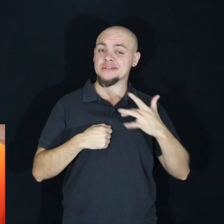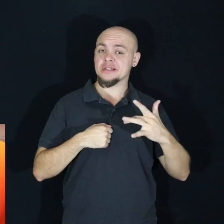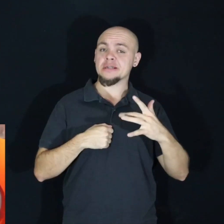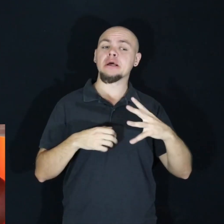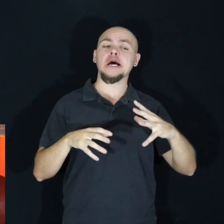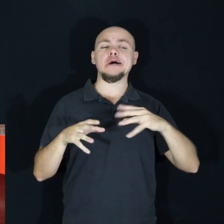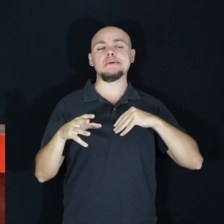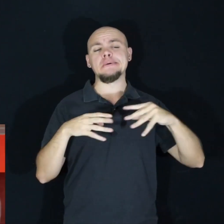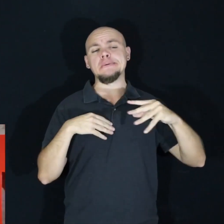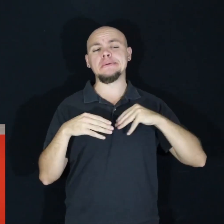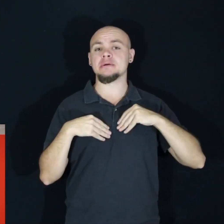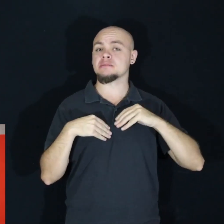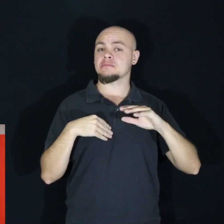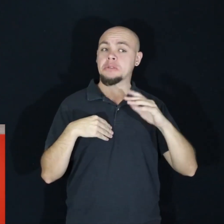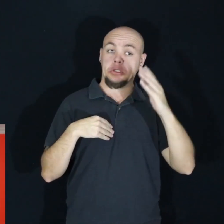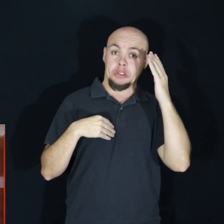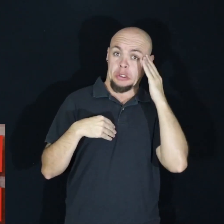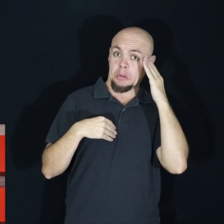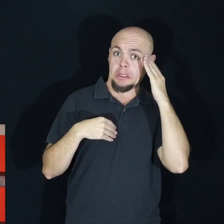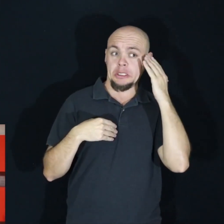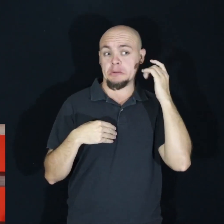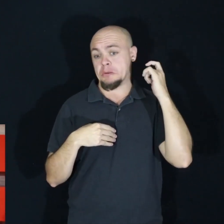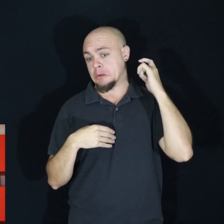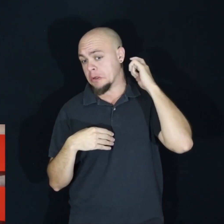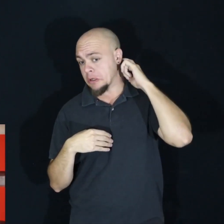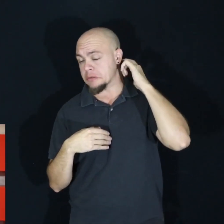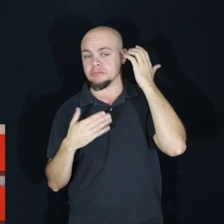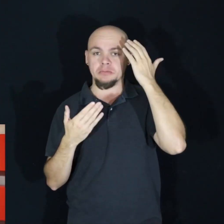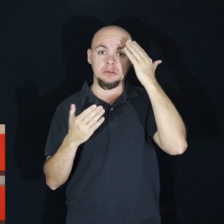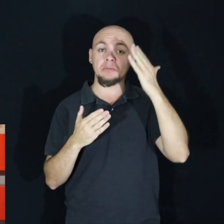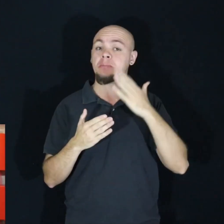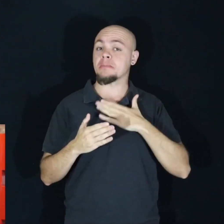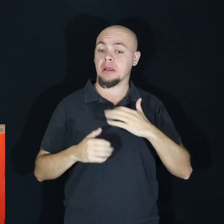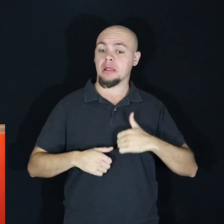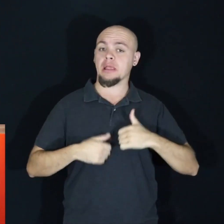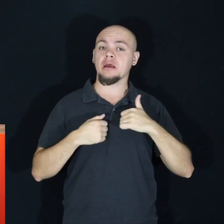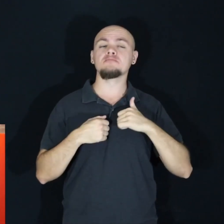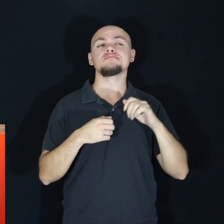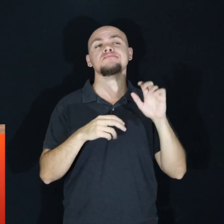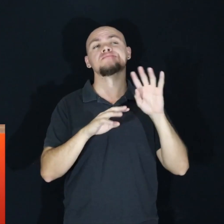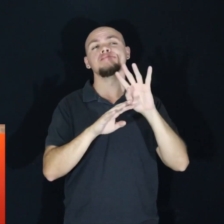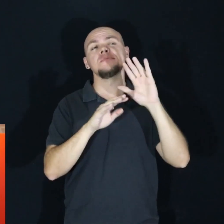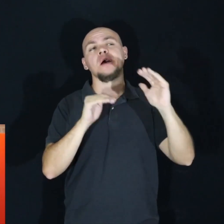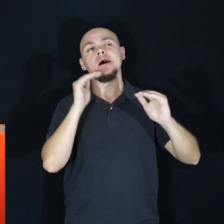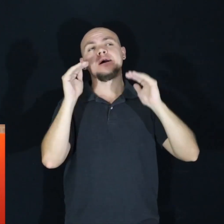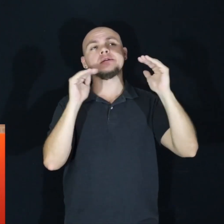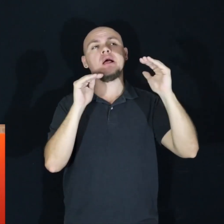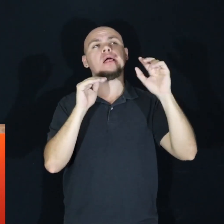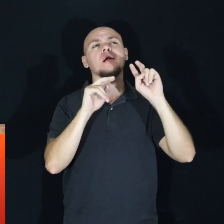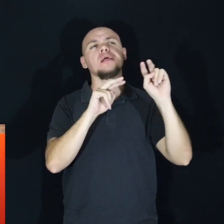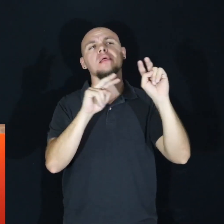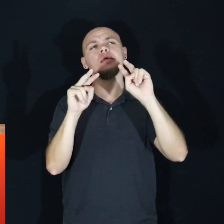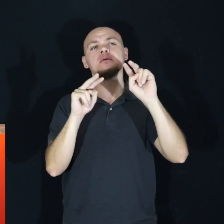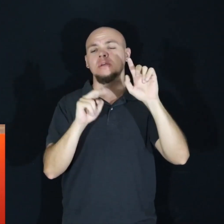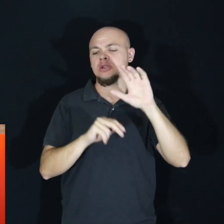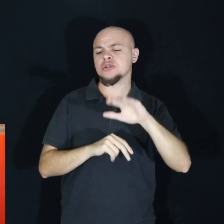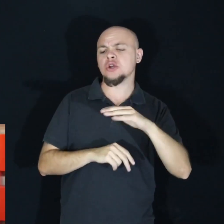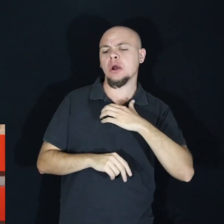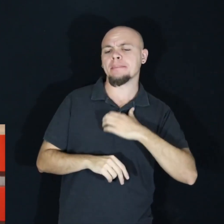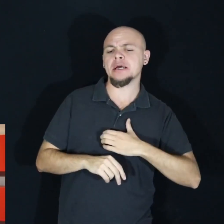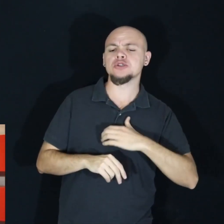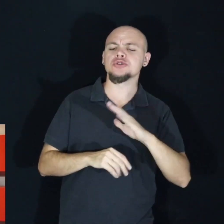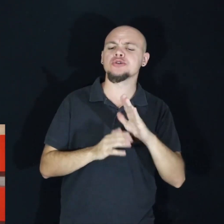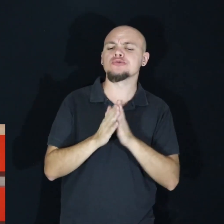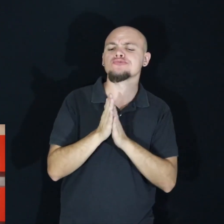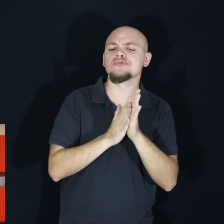not. I spent time surveying adults in my life, asking questions like, what is your passion? What is the thing that drives